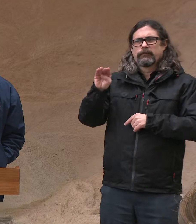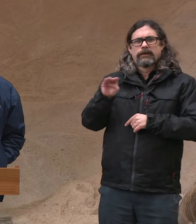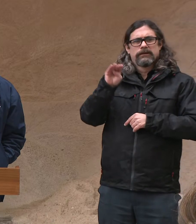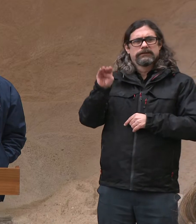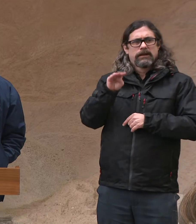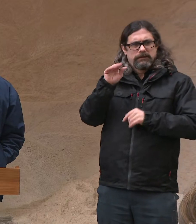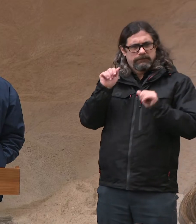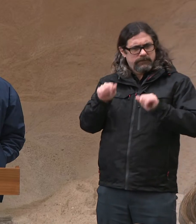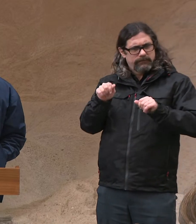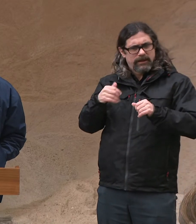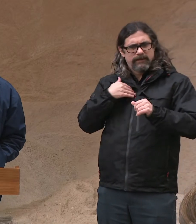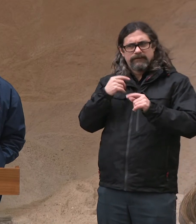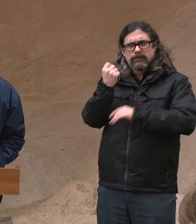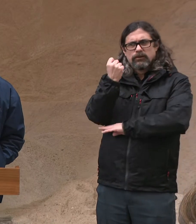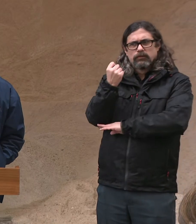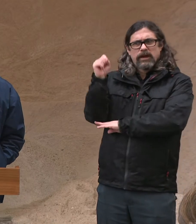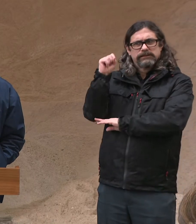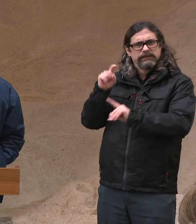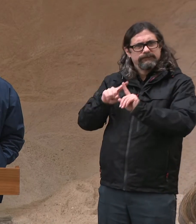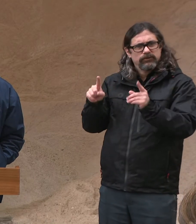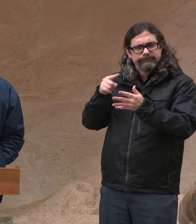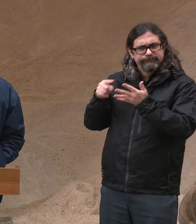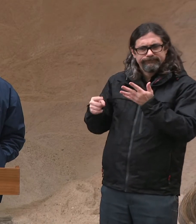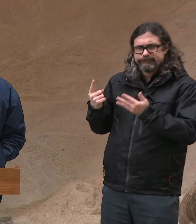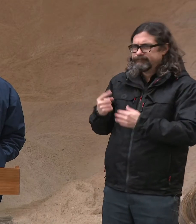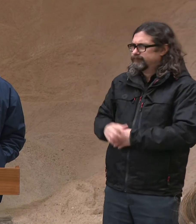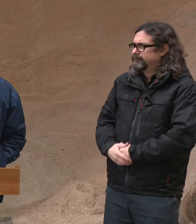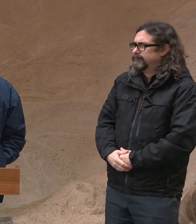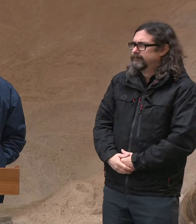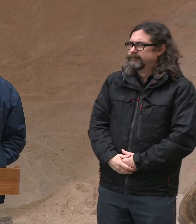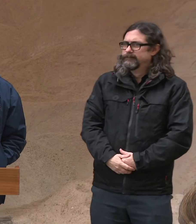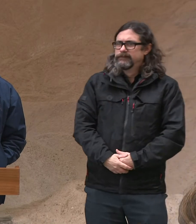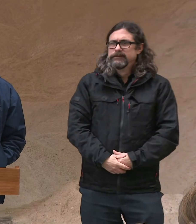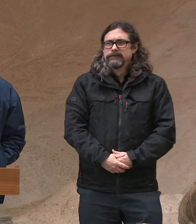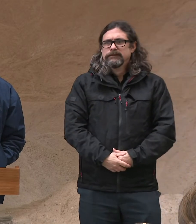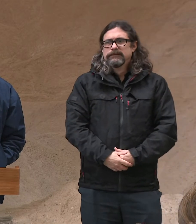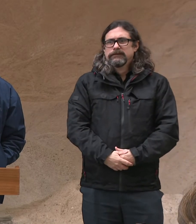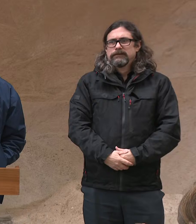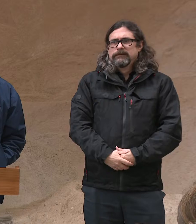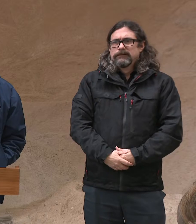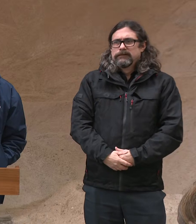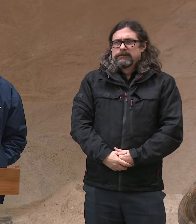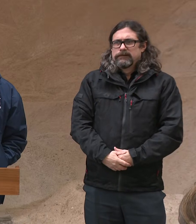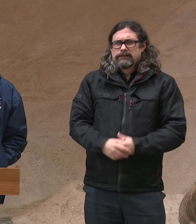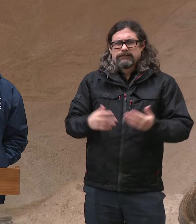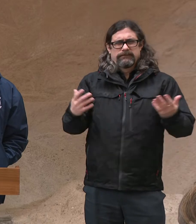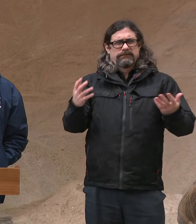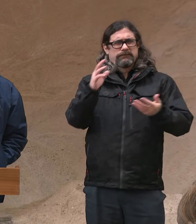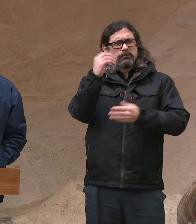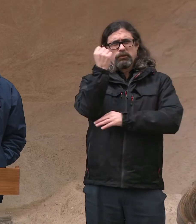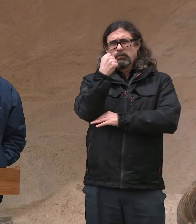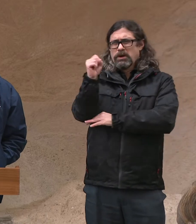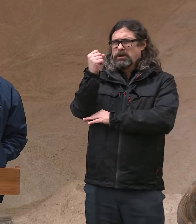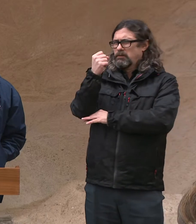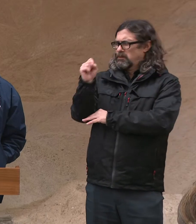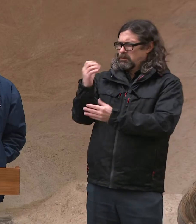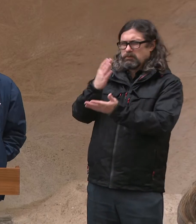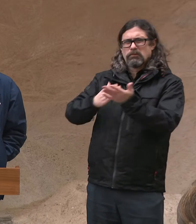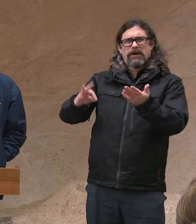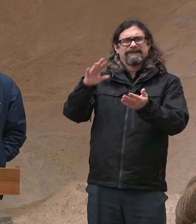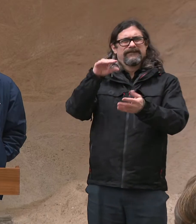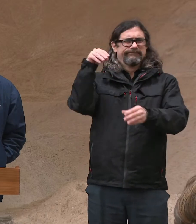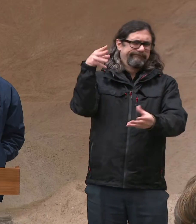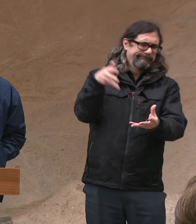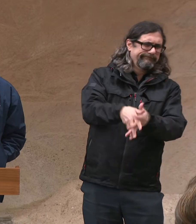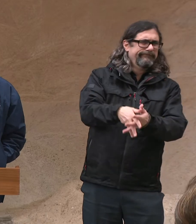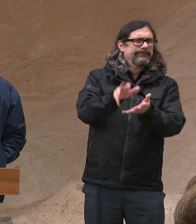because of that? You know, protest is part of New York. We had 3,000 protests in 2024. That's what we do in New York. That's what we